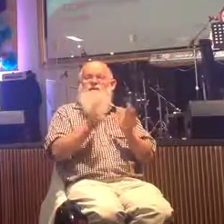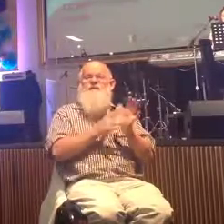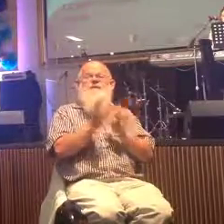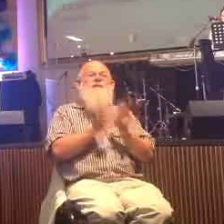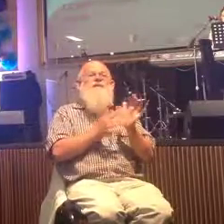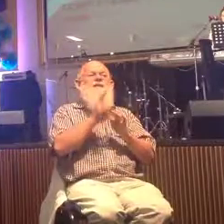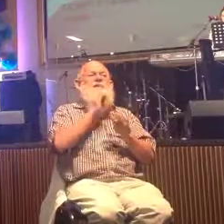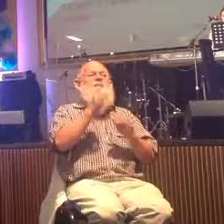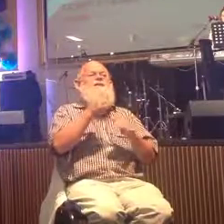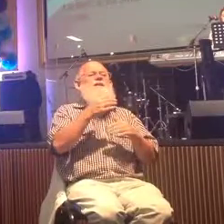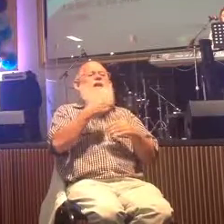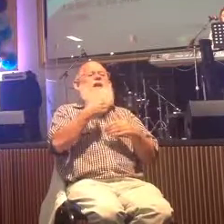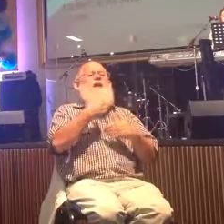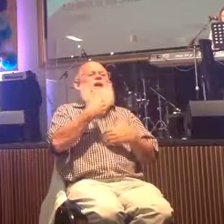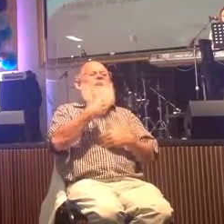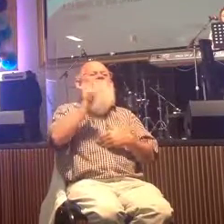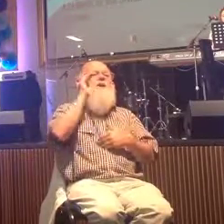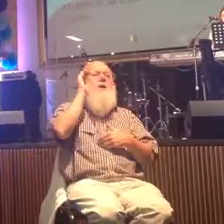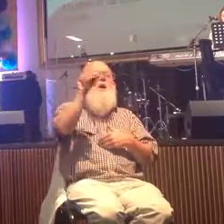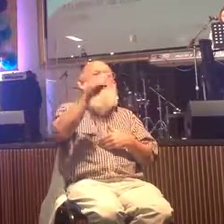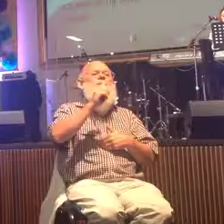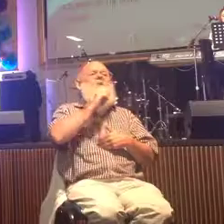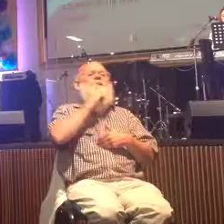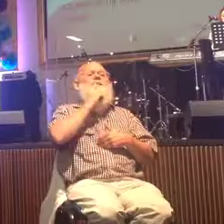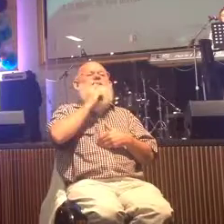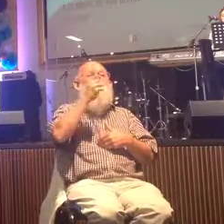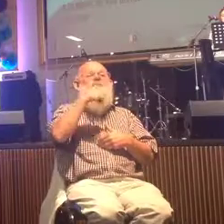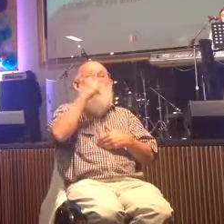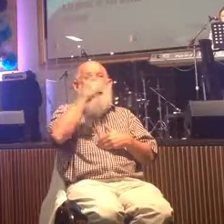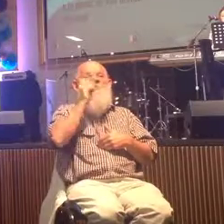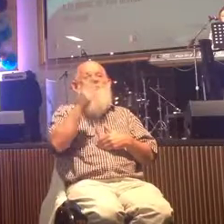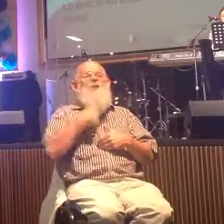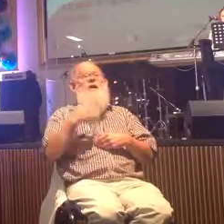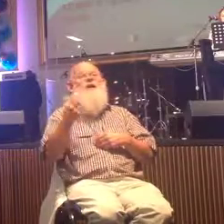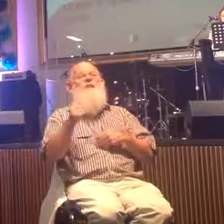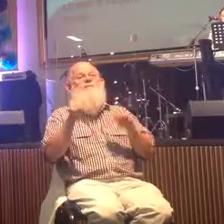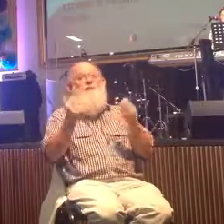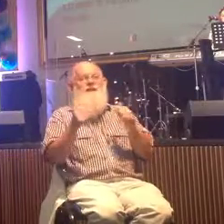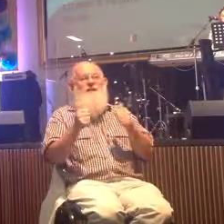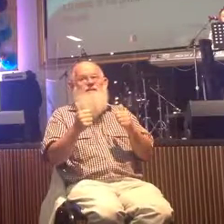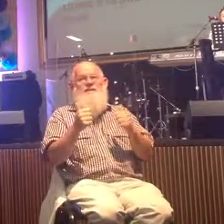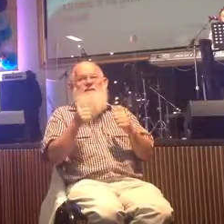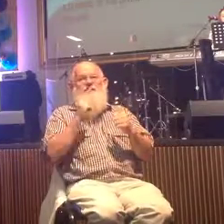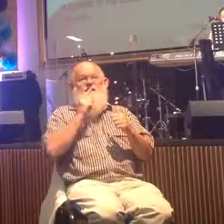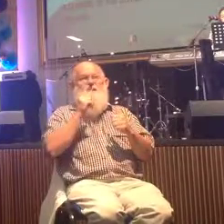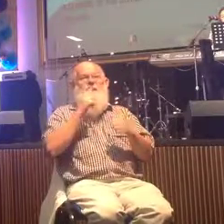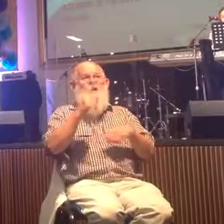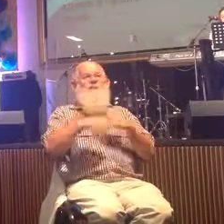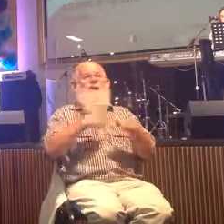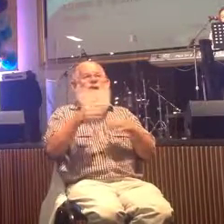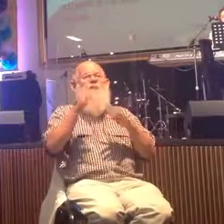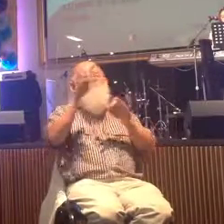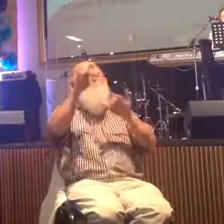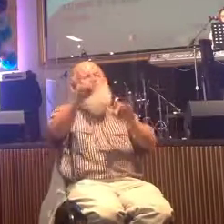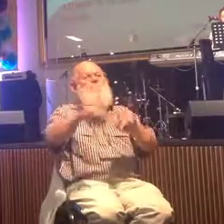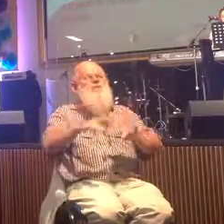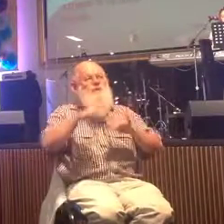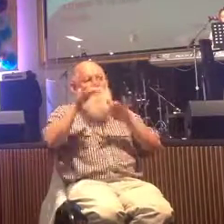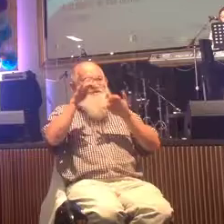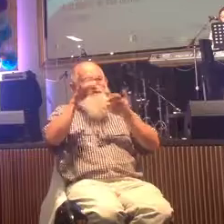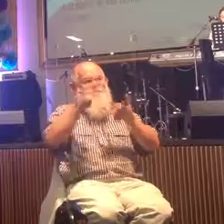home, tell the people what I've done, tell them about the mercy. And